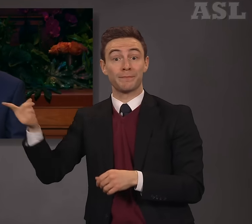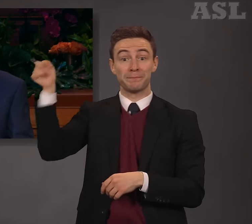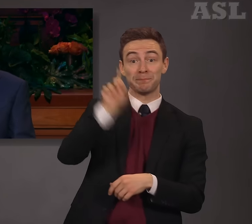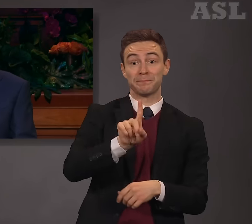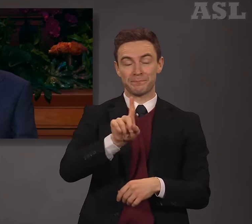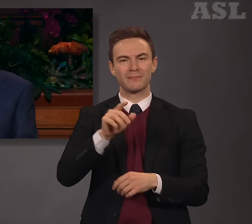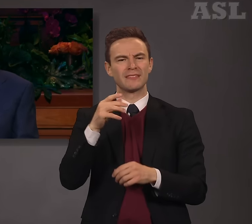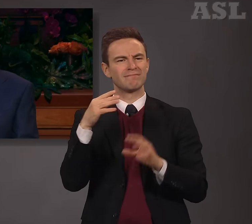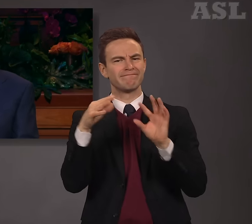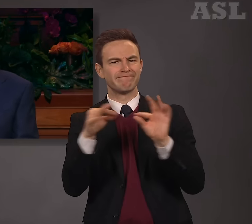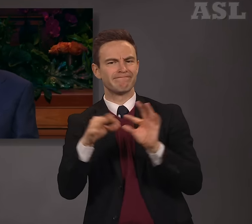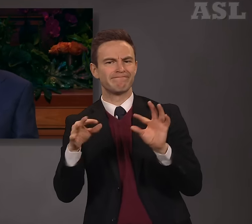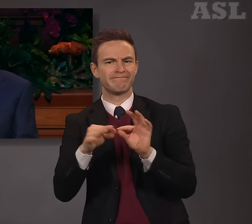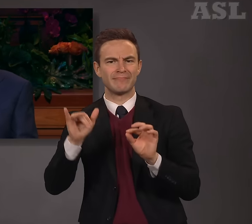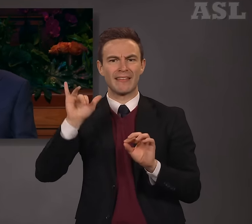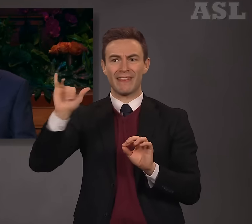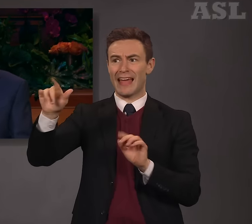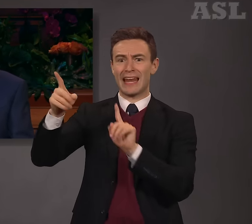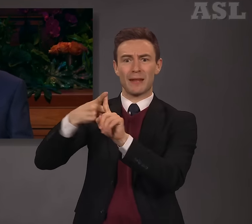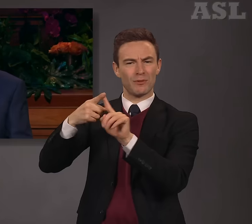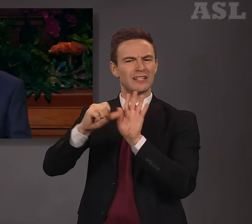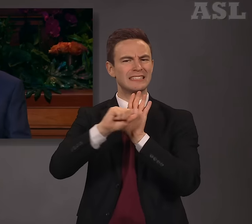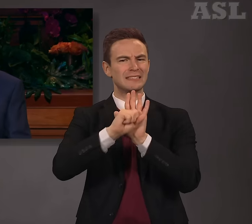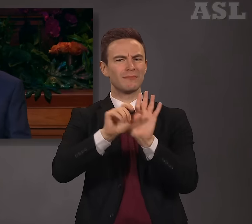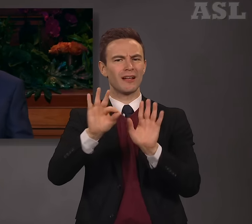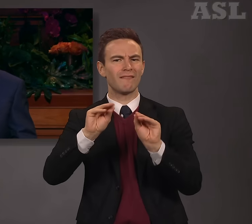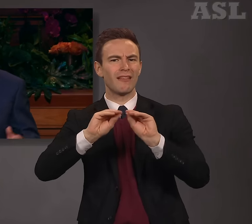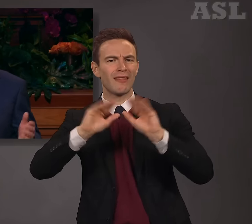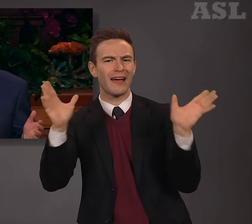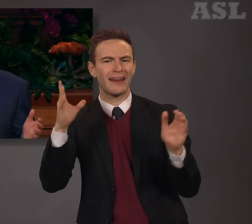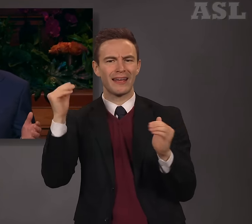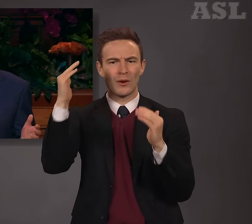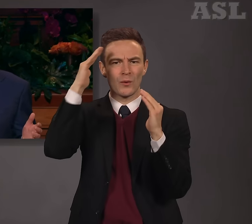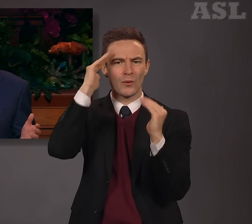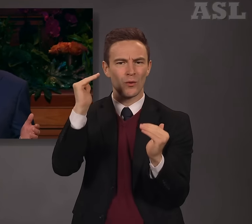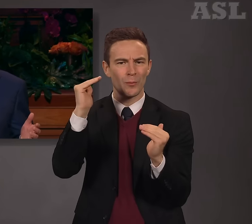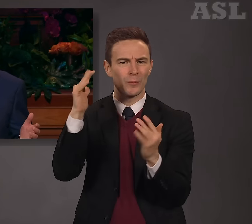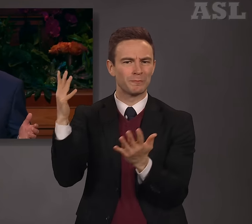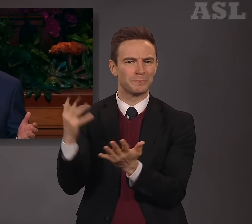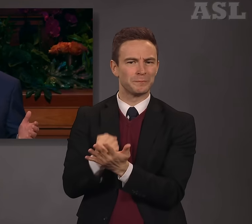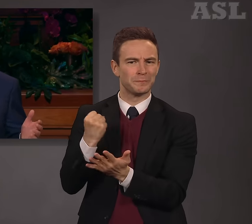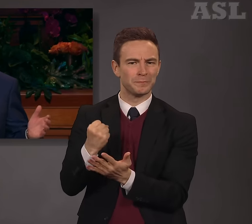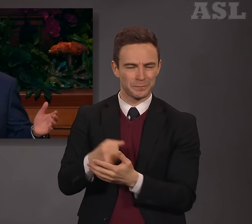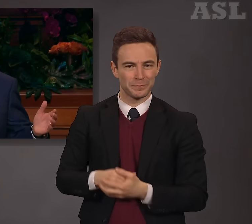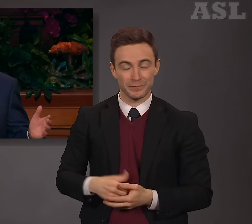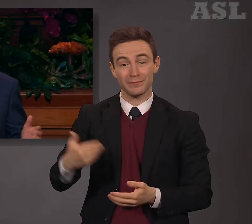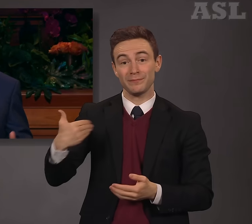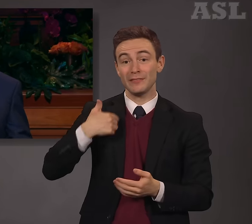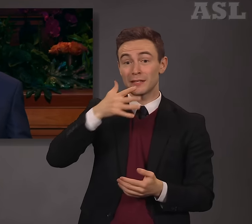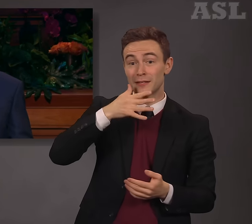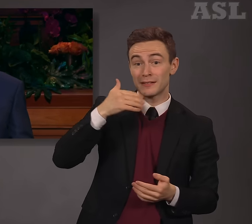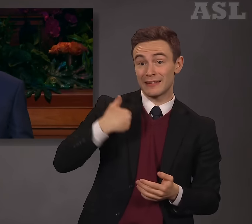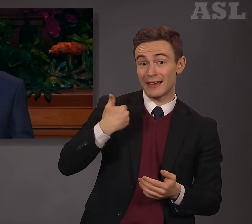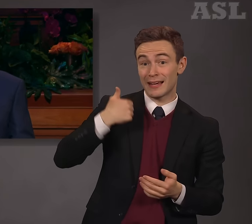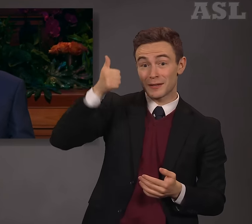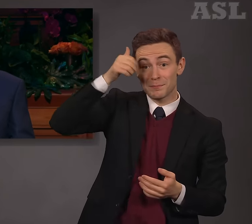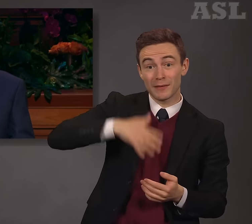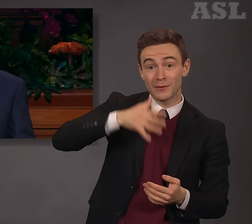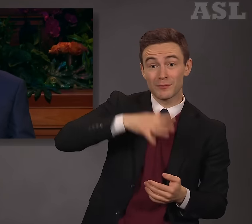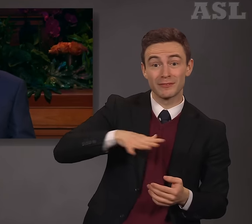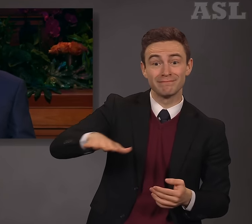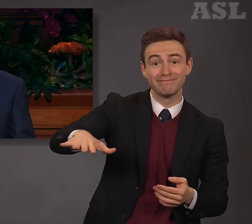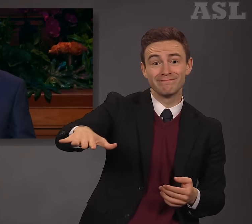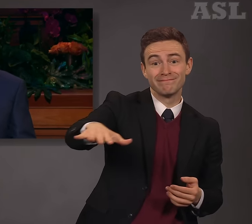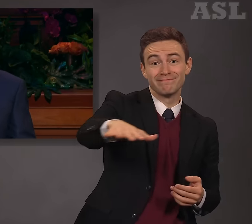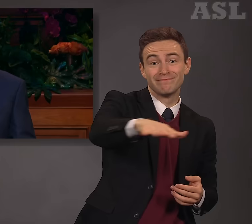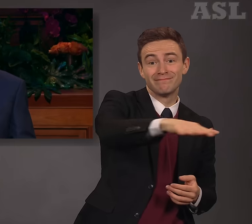a symbol of light and hope. Young men and women of the church throughout the world are embracing